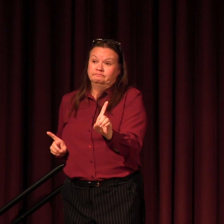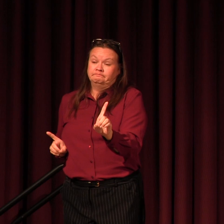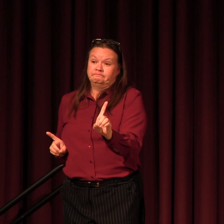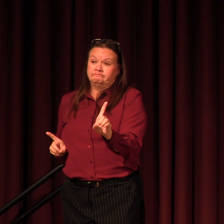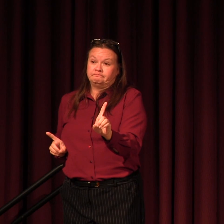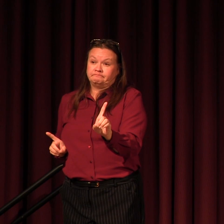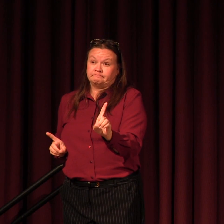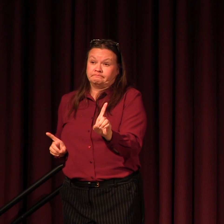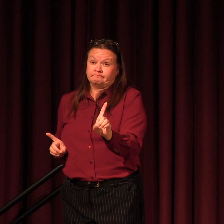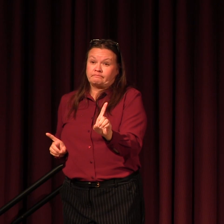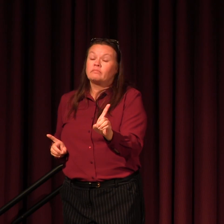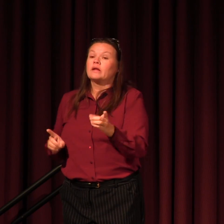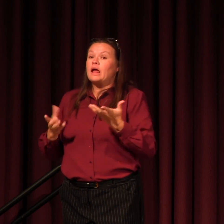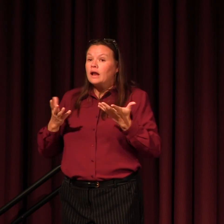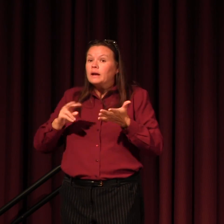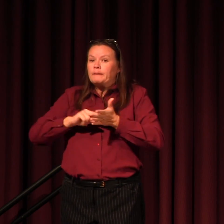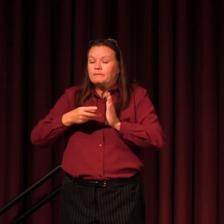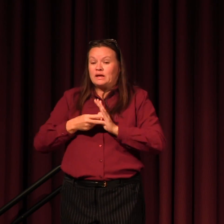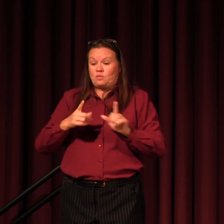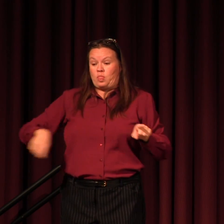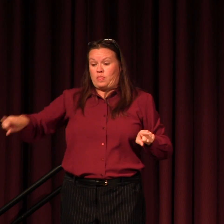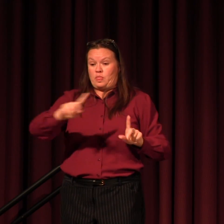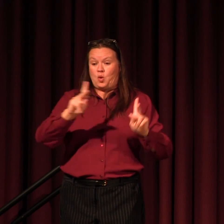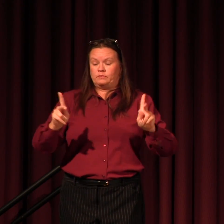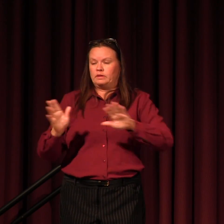That's elimination.